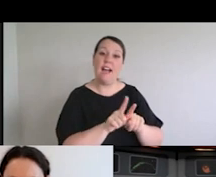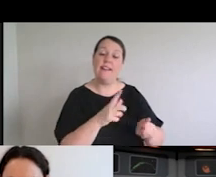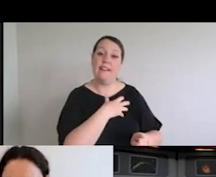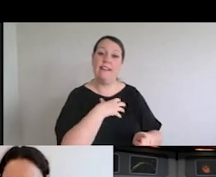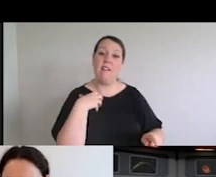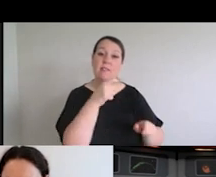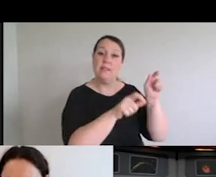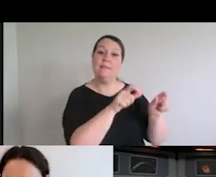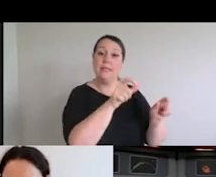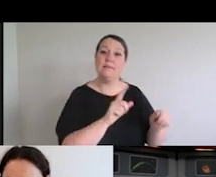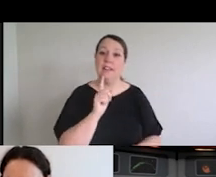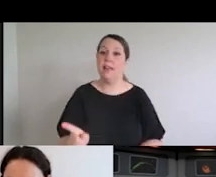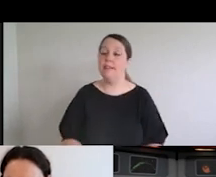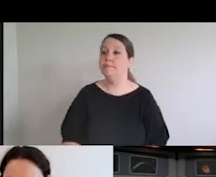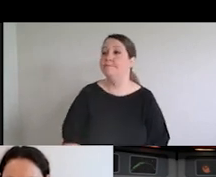don't make us do more.